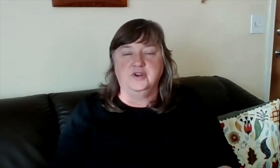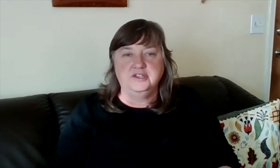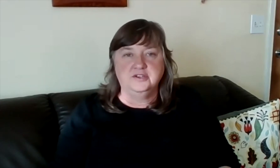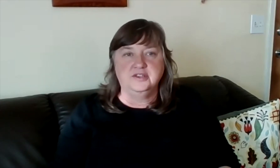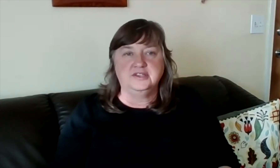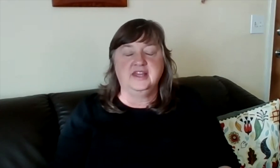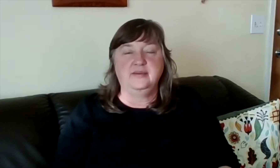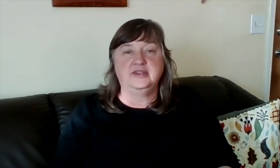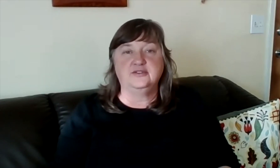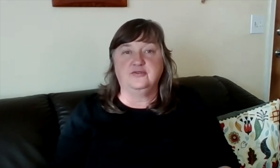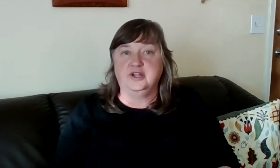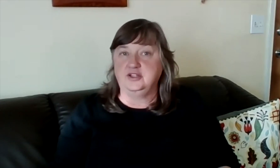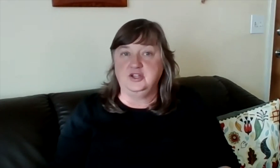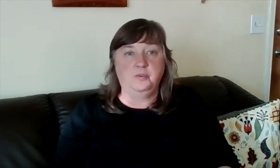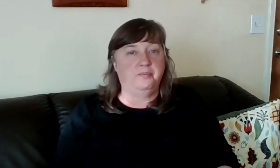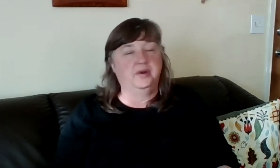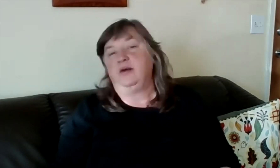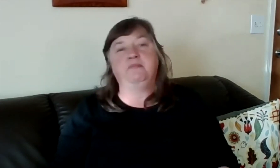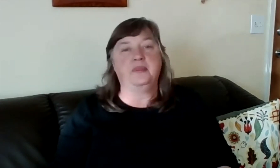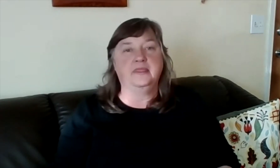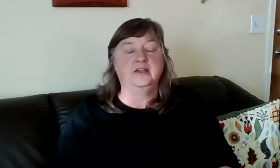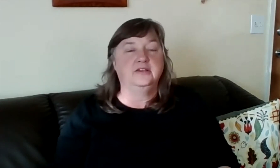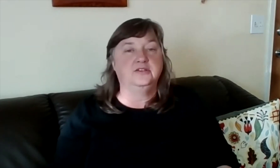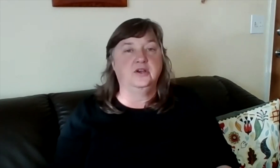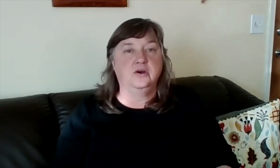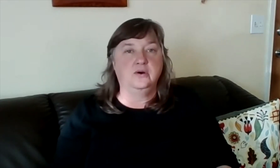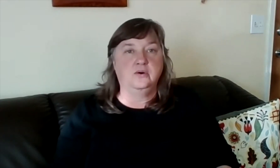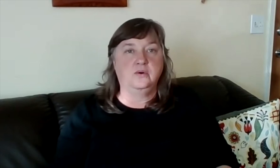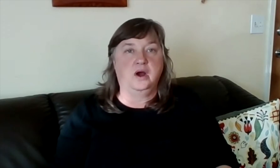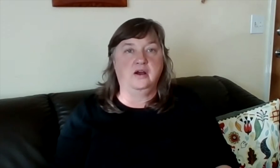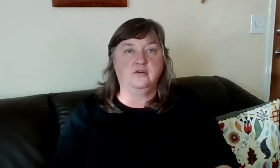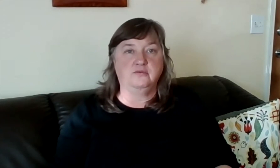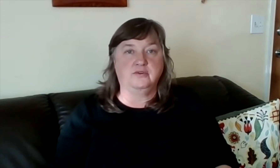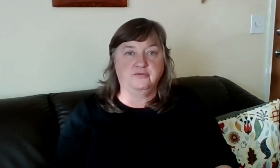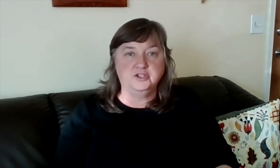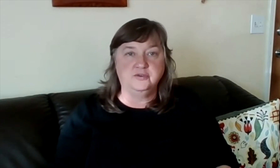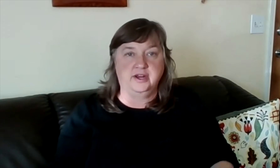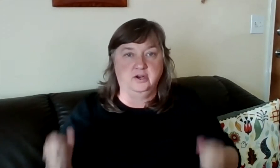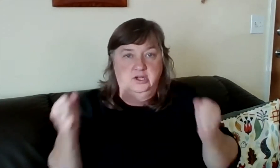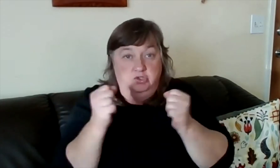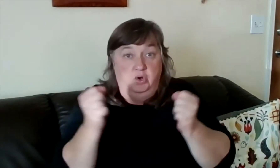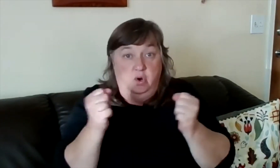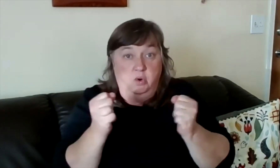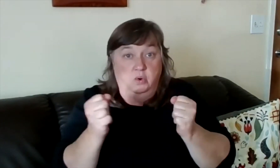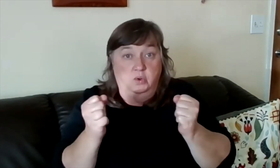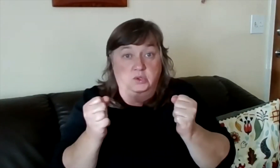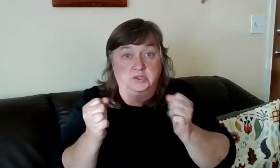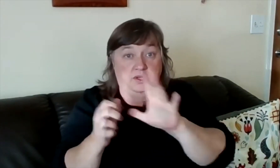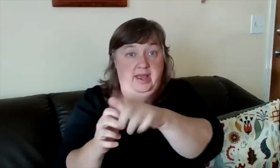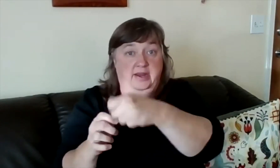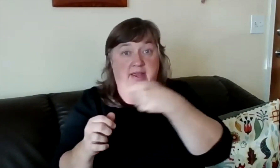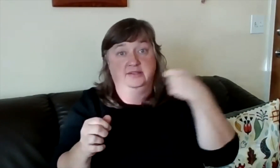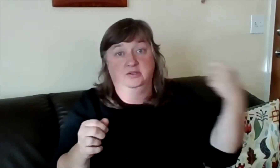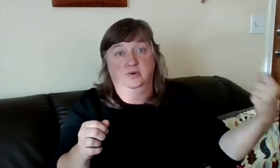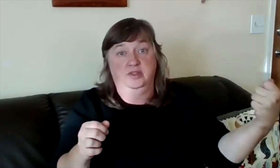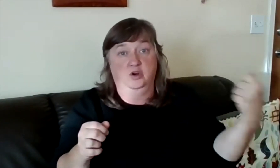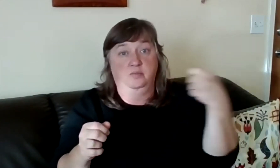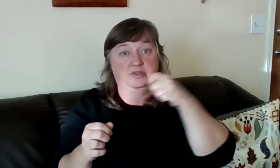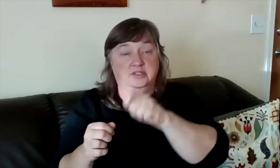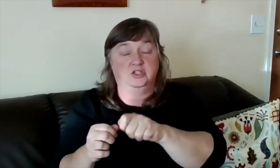Freezer, the same as fridge. Nope. So a refrigerator is cold and has a door that opens and